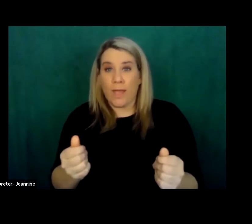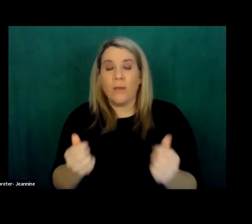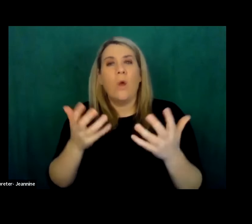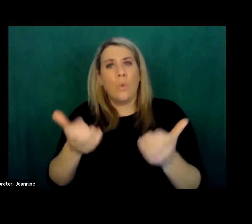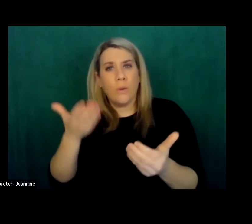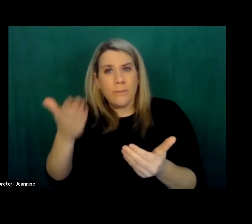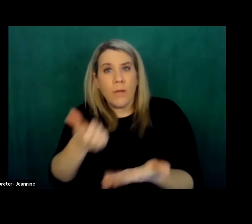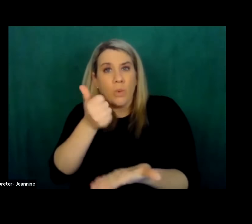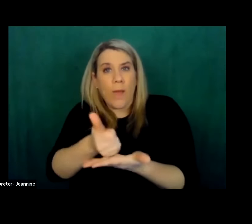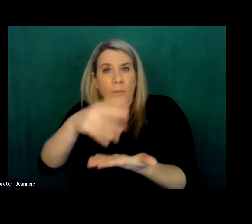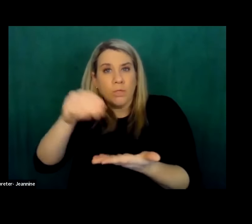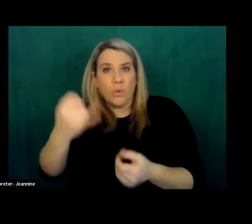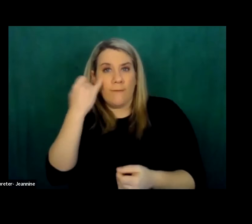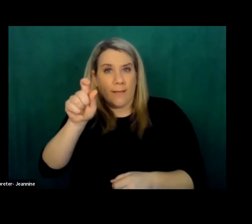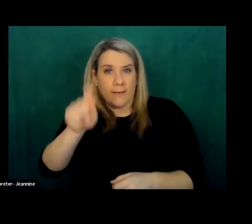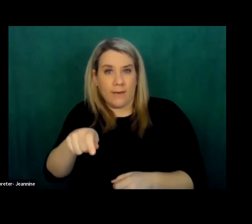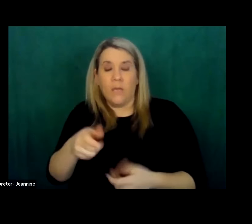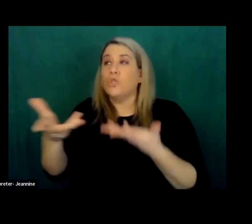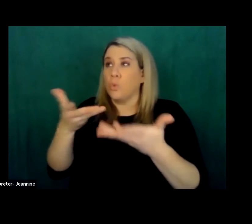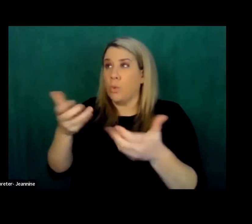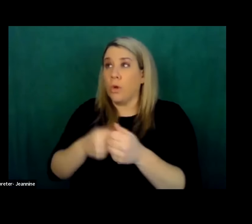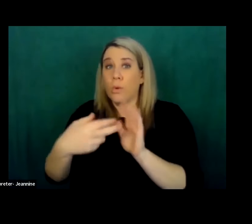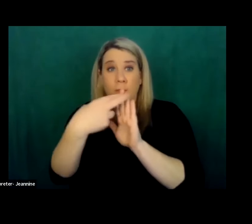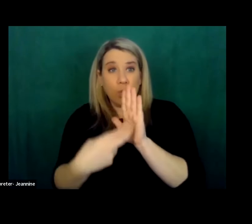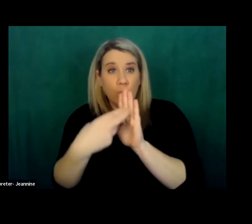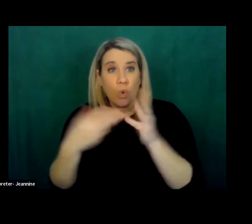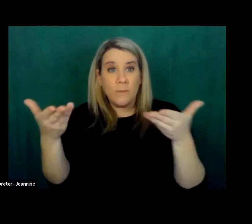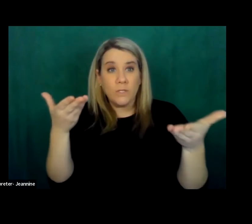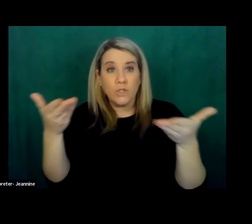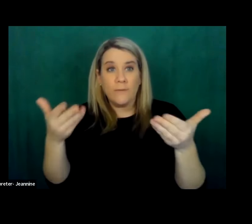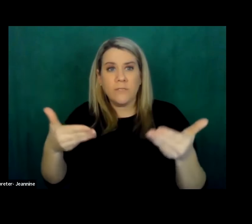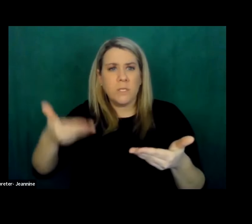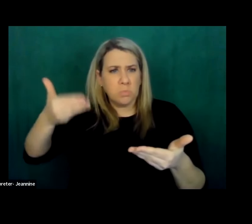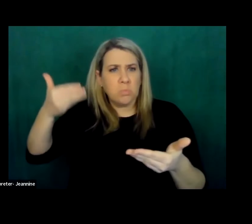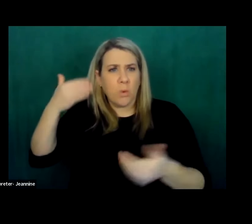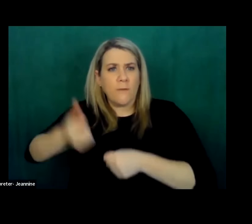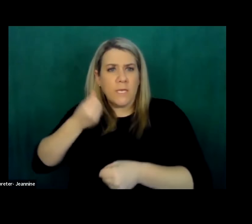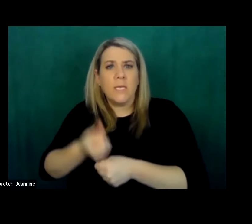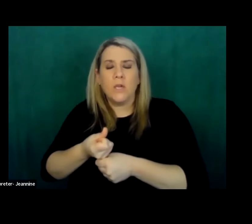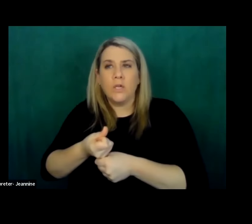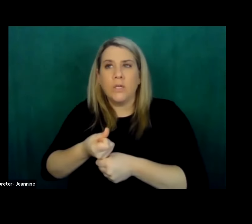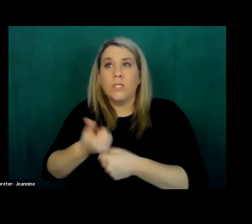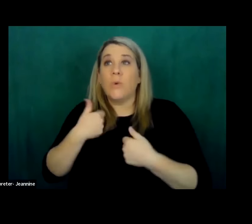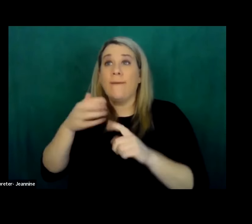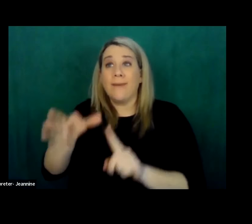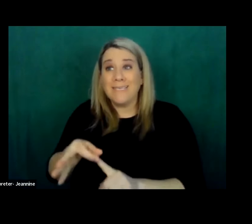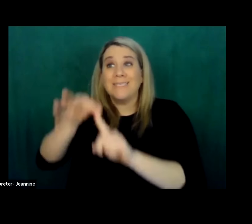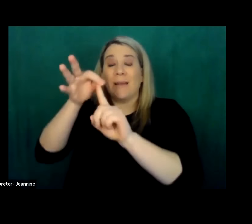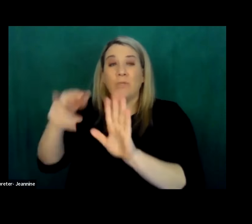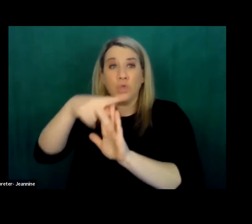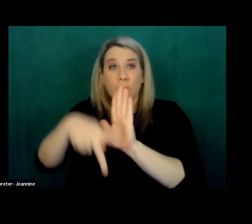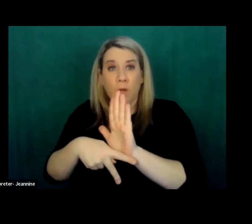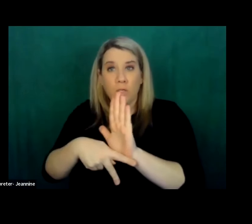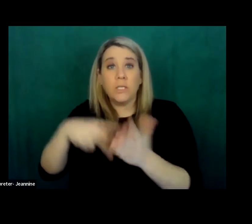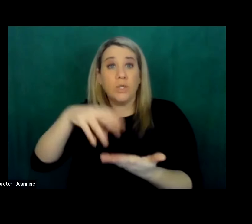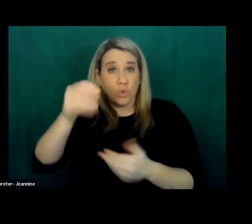help students that need it. So we've worked with enrollment services over the years to get an exception to policy where students